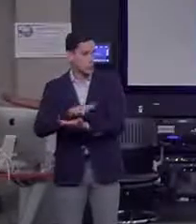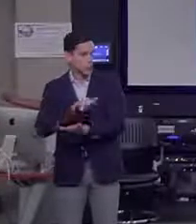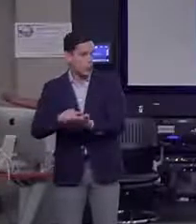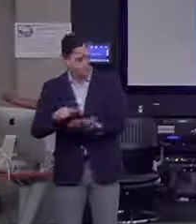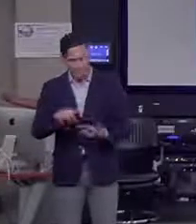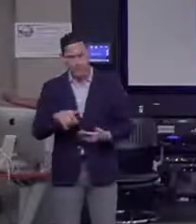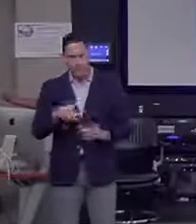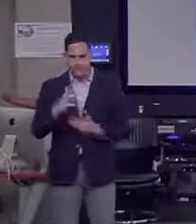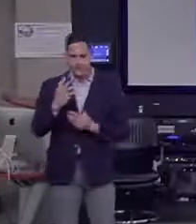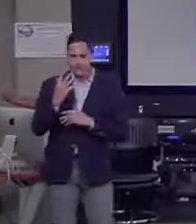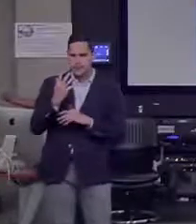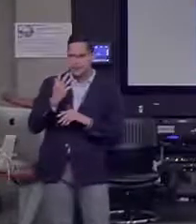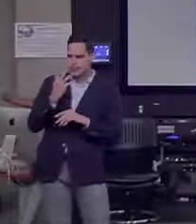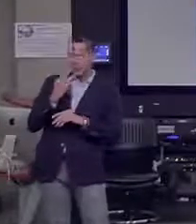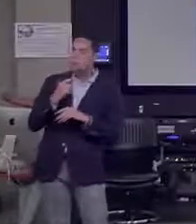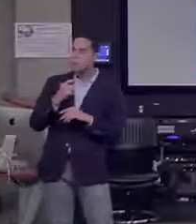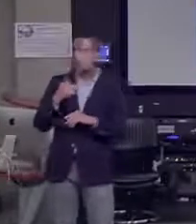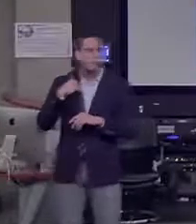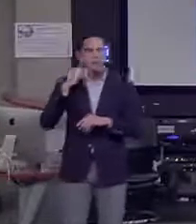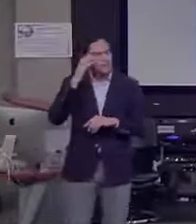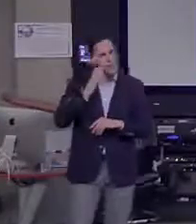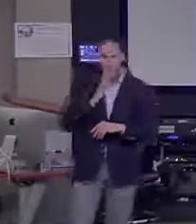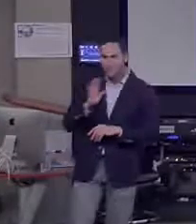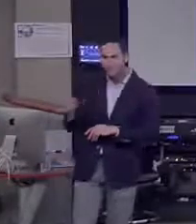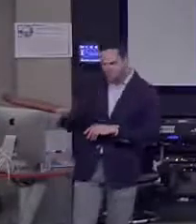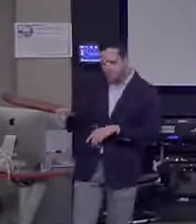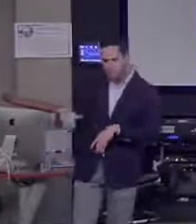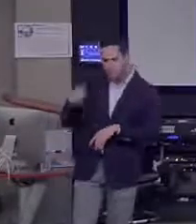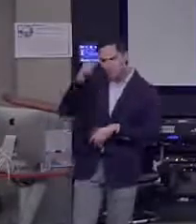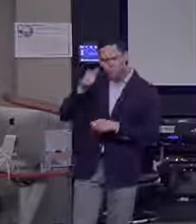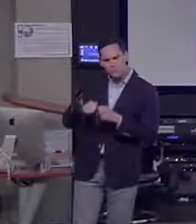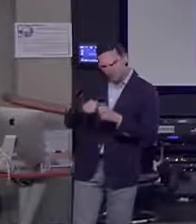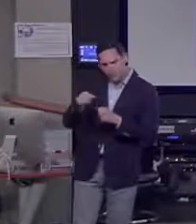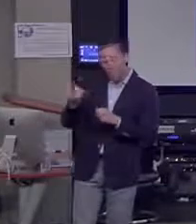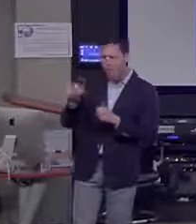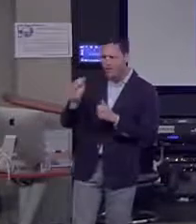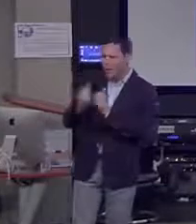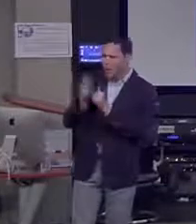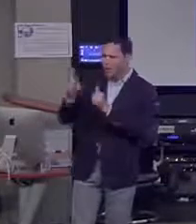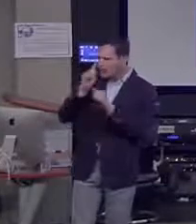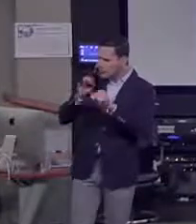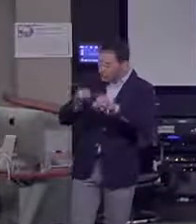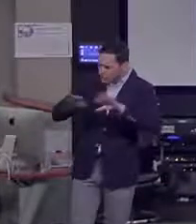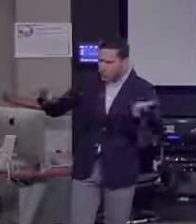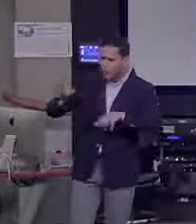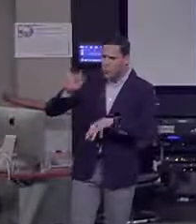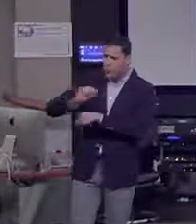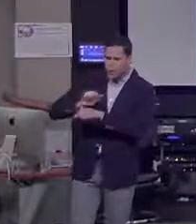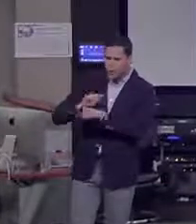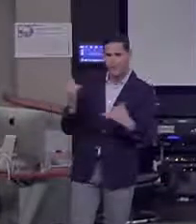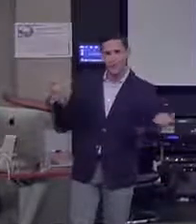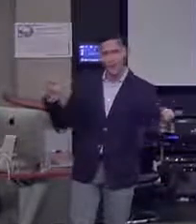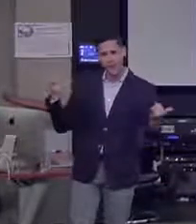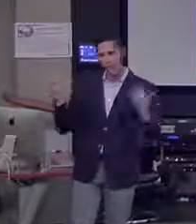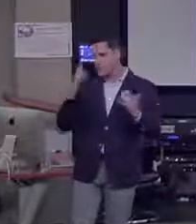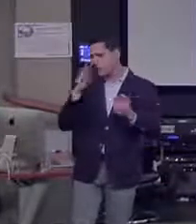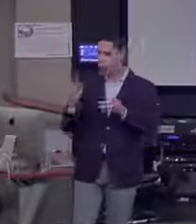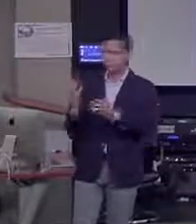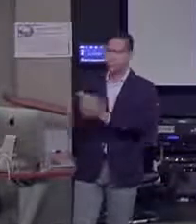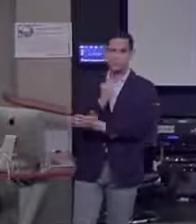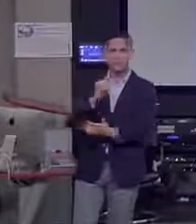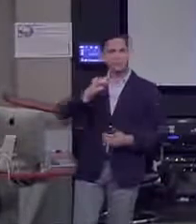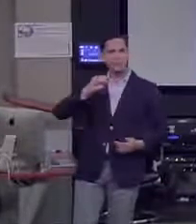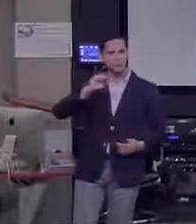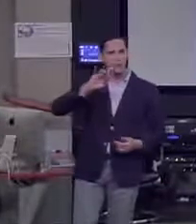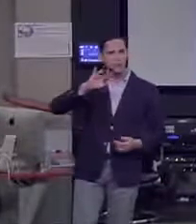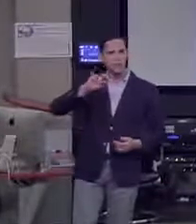you're really going to get this stuff out there is if you really learn to use social media well and couple it with